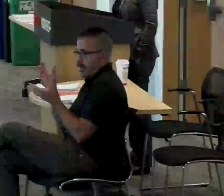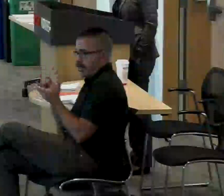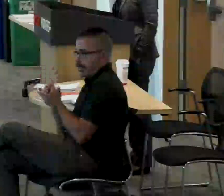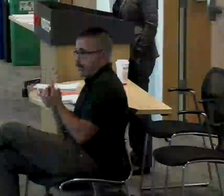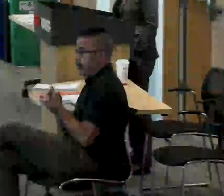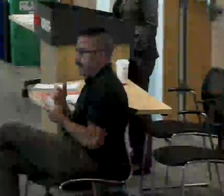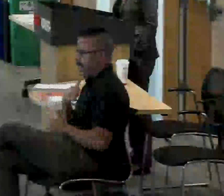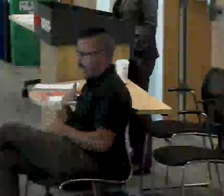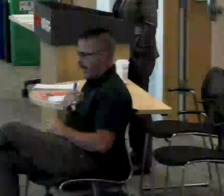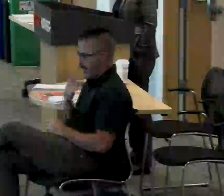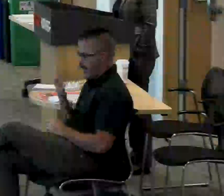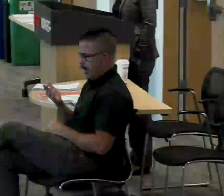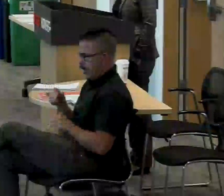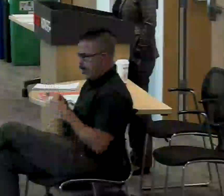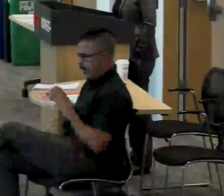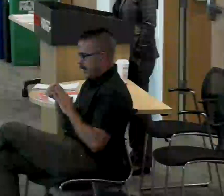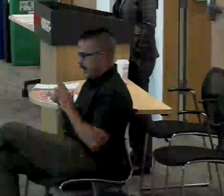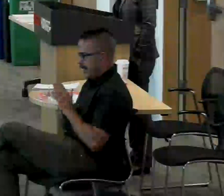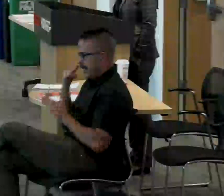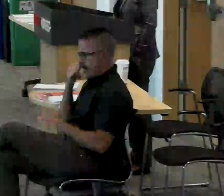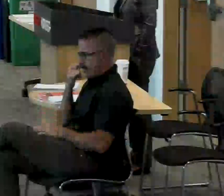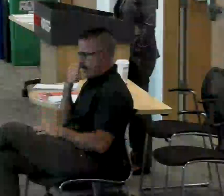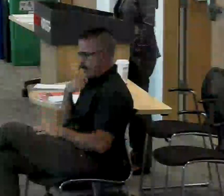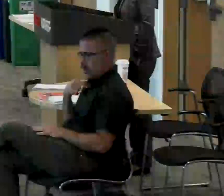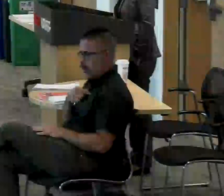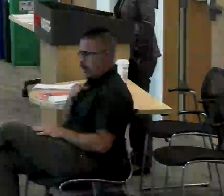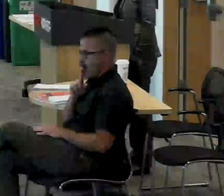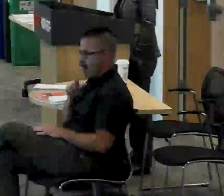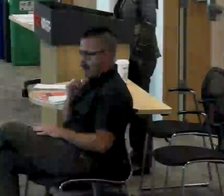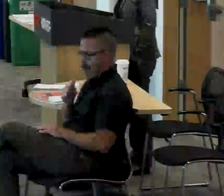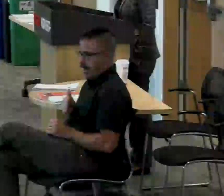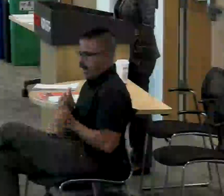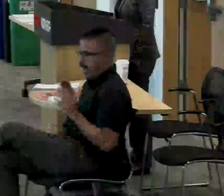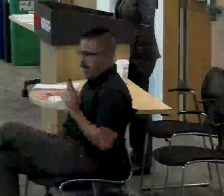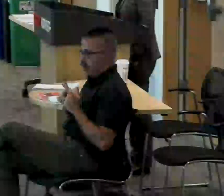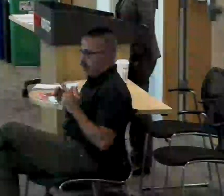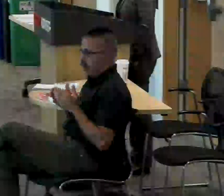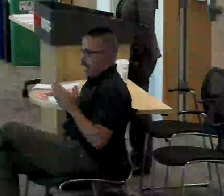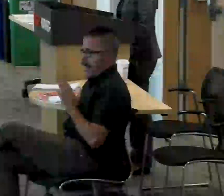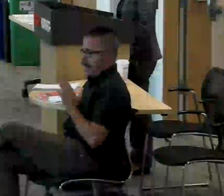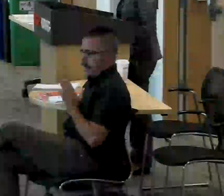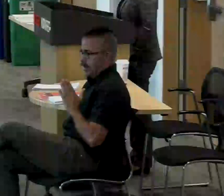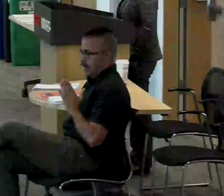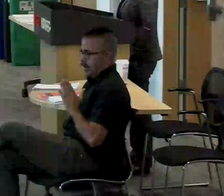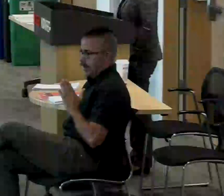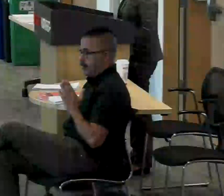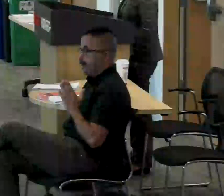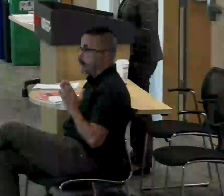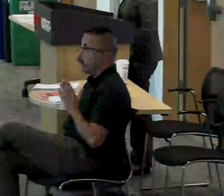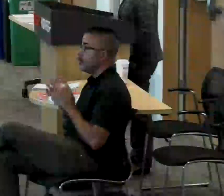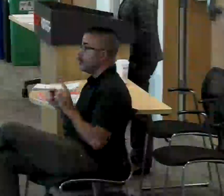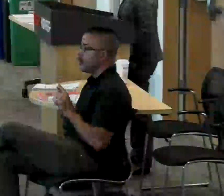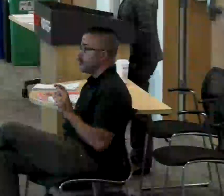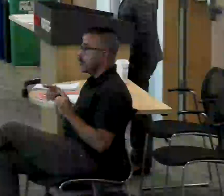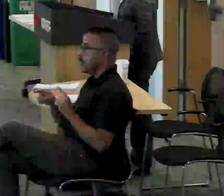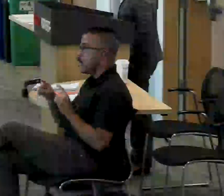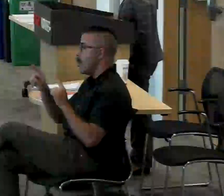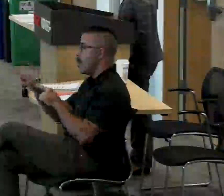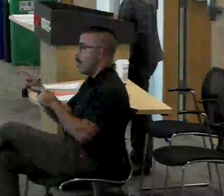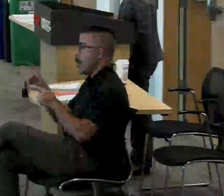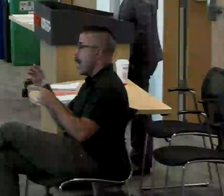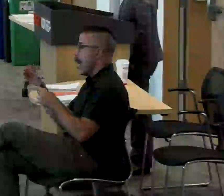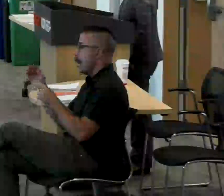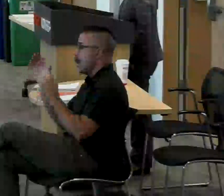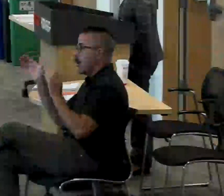Believe here in California that we are not legally allowed to ask that. So when you go and compare programs, and I have